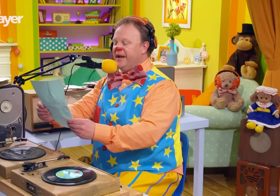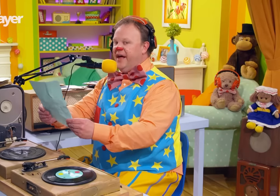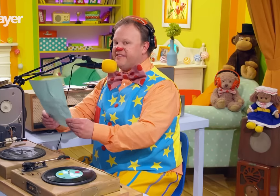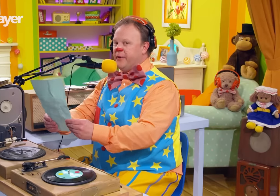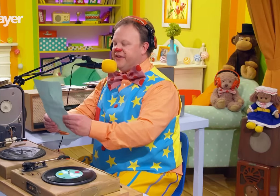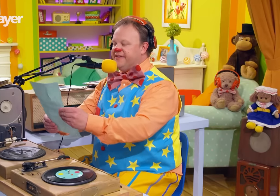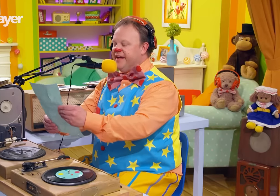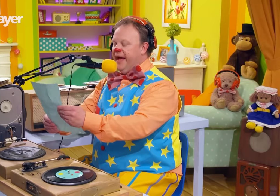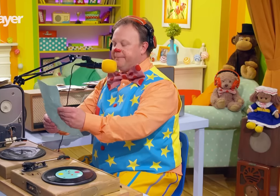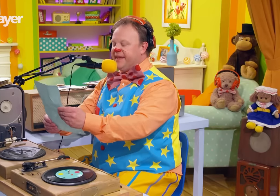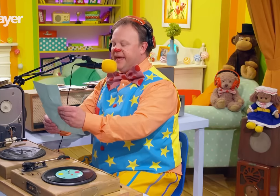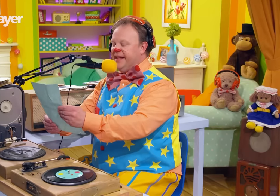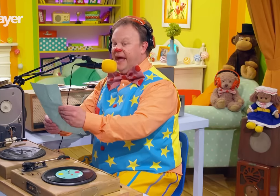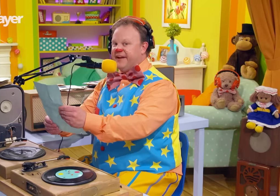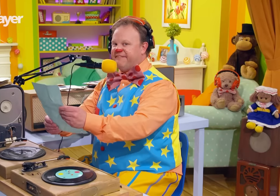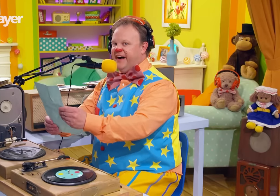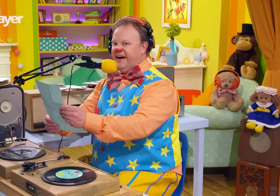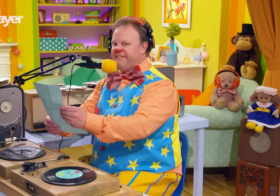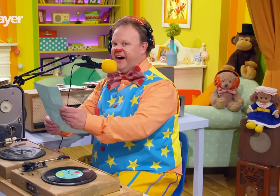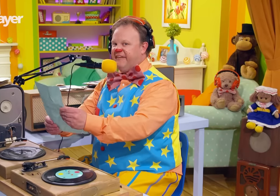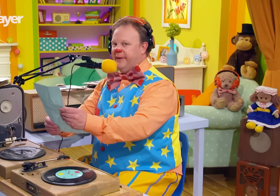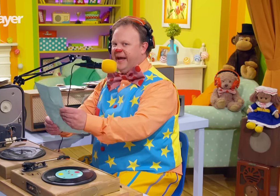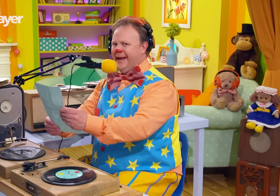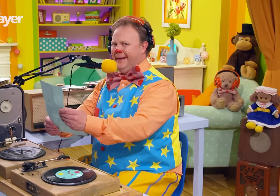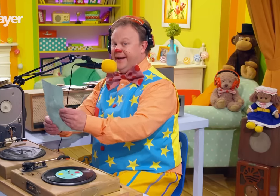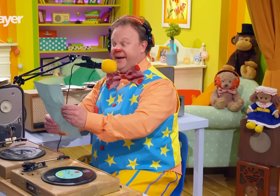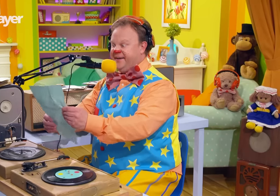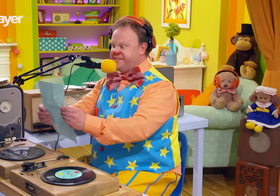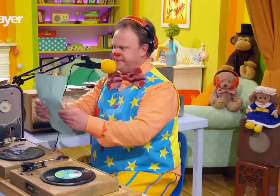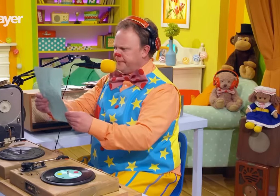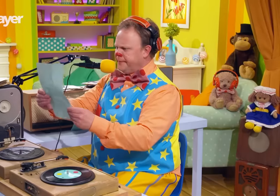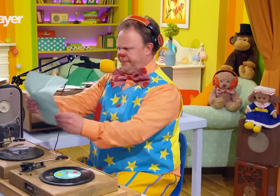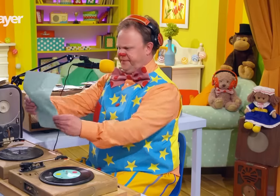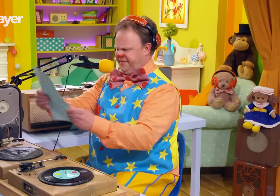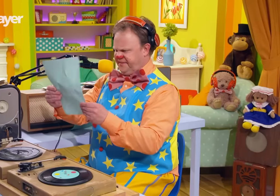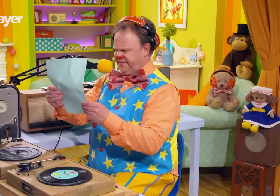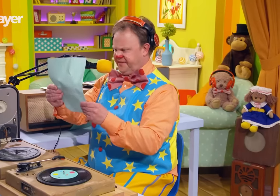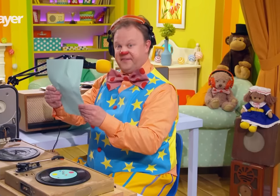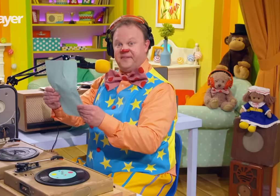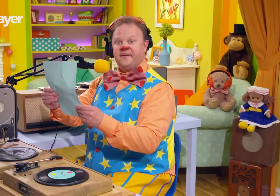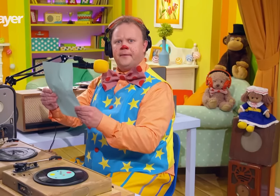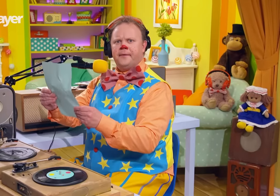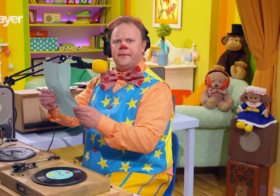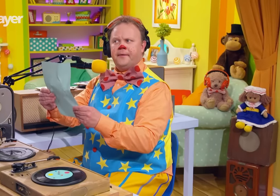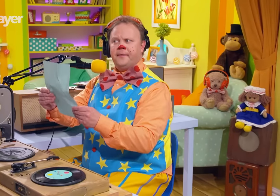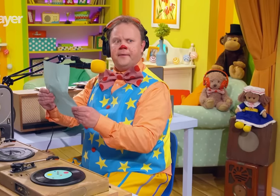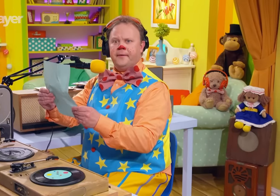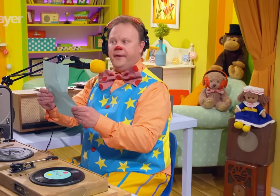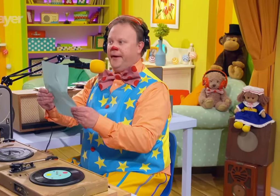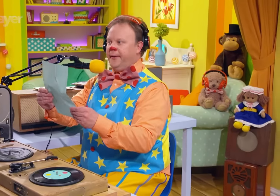last spotted up the hill and far, far away. Mr. Tumble, they're right behind you.